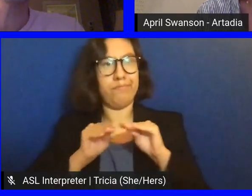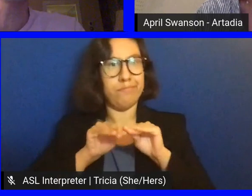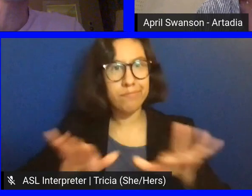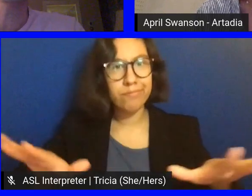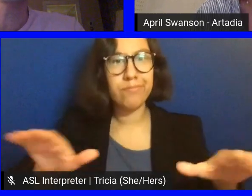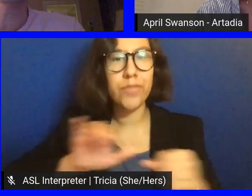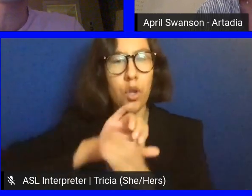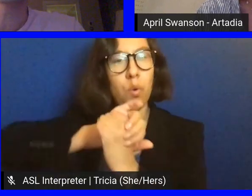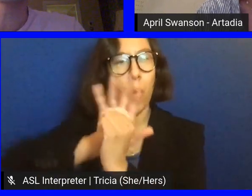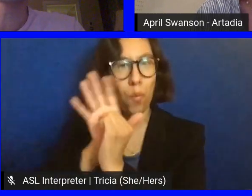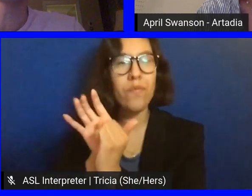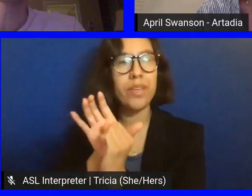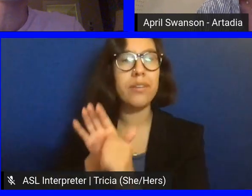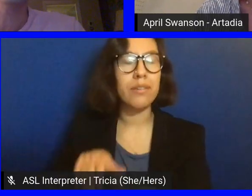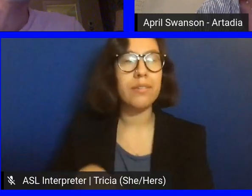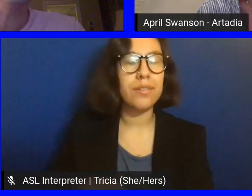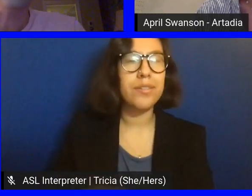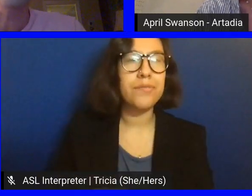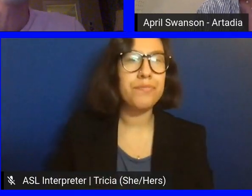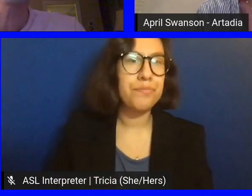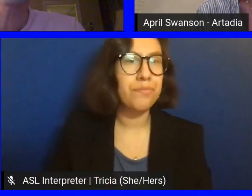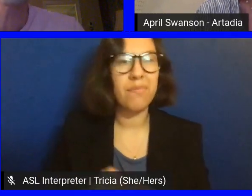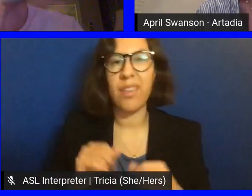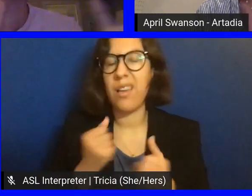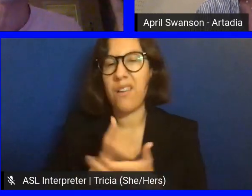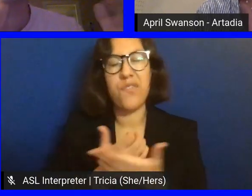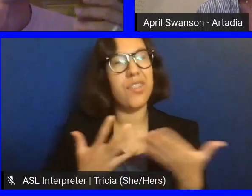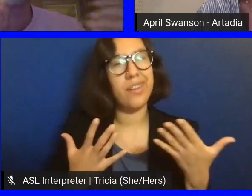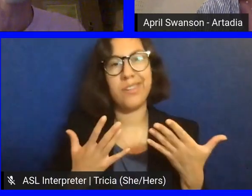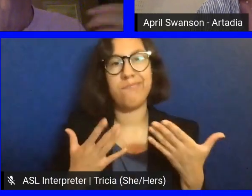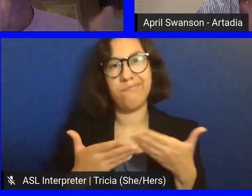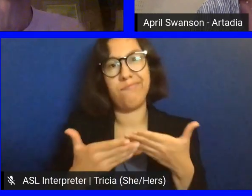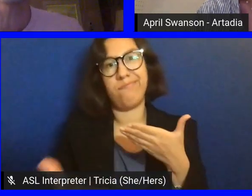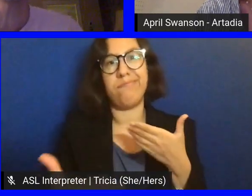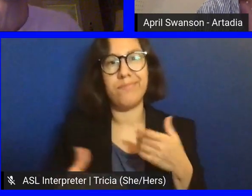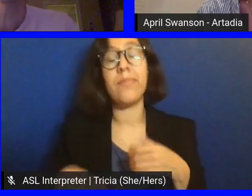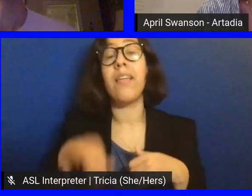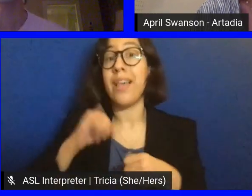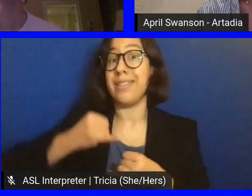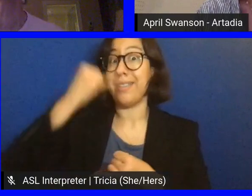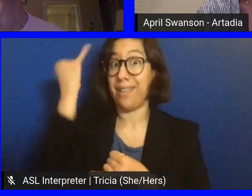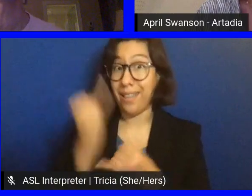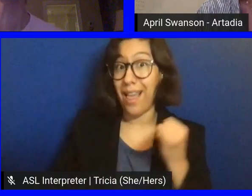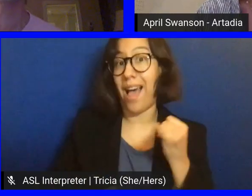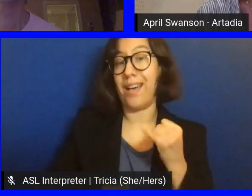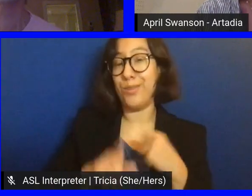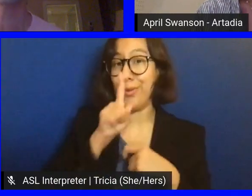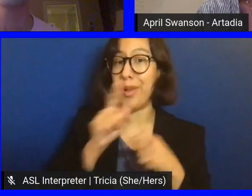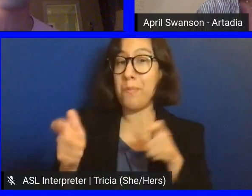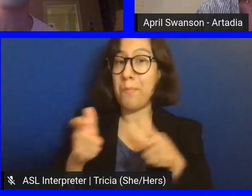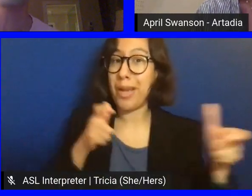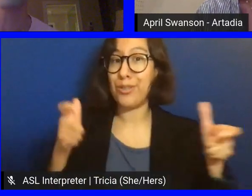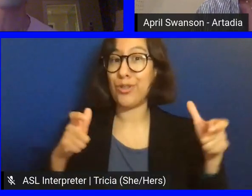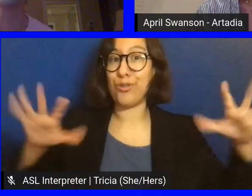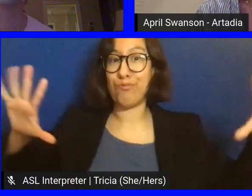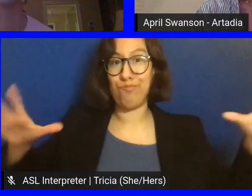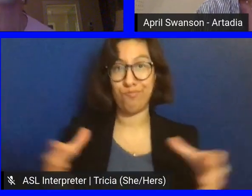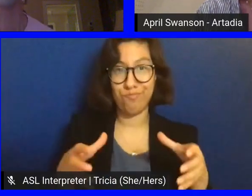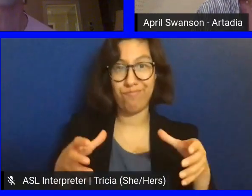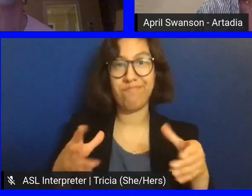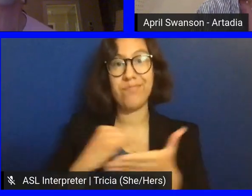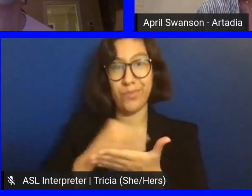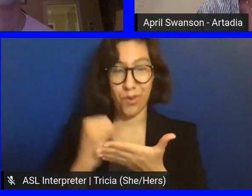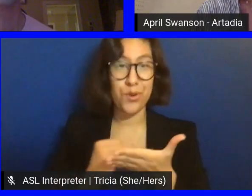So then everything, so that became the last real major convening of